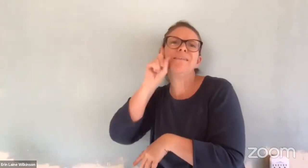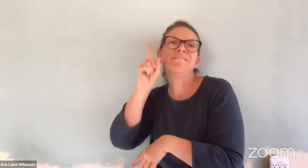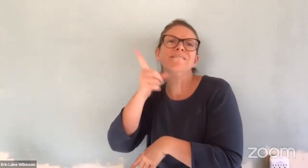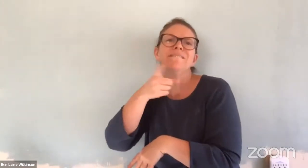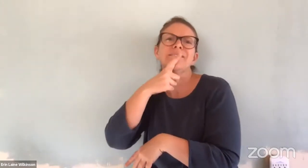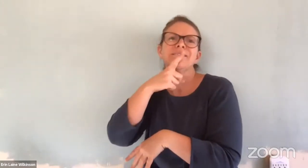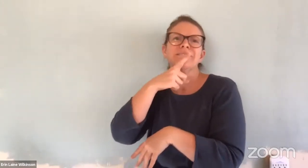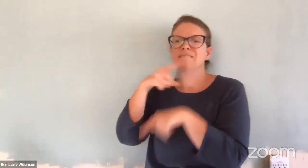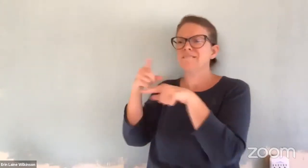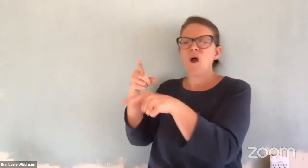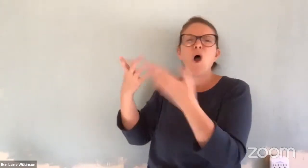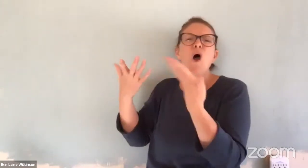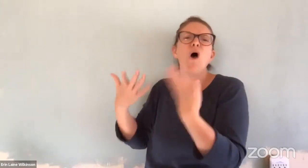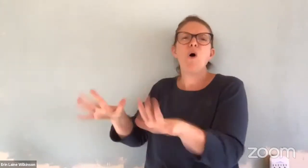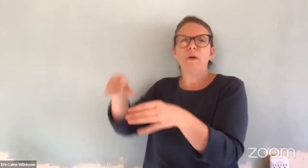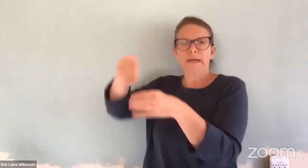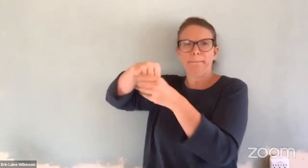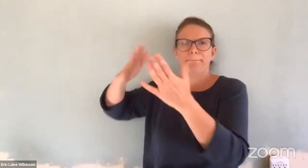these.